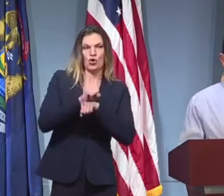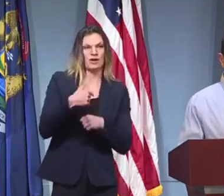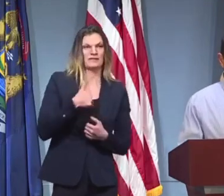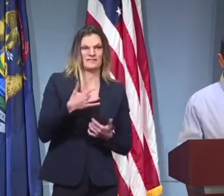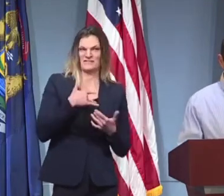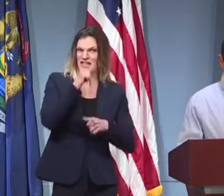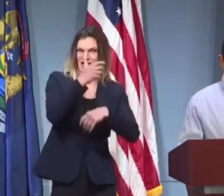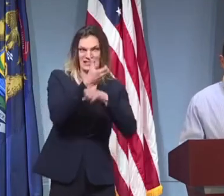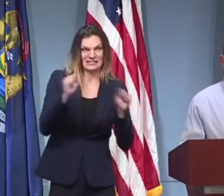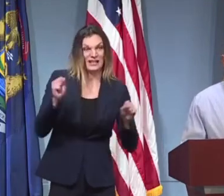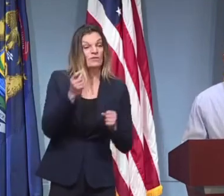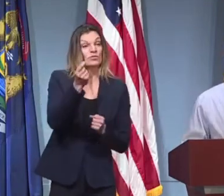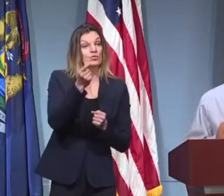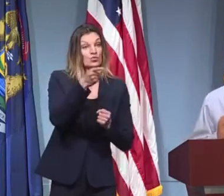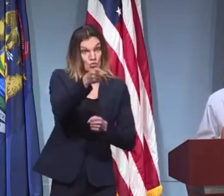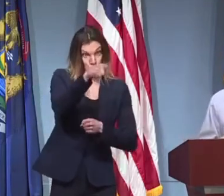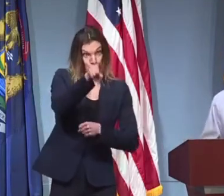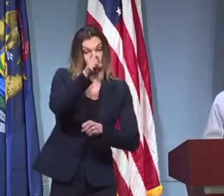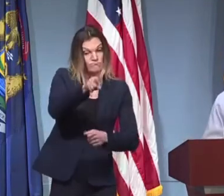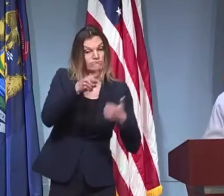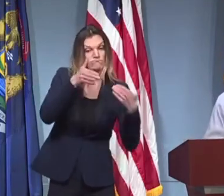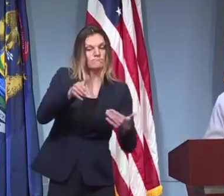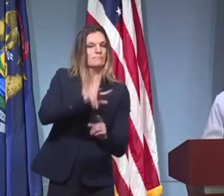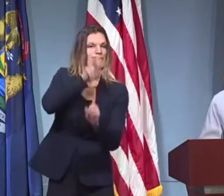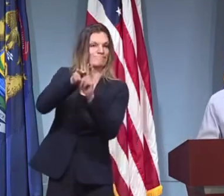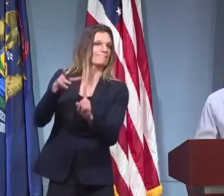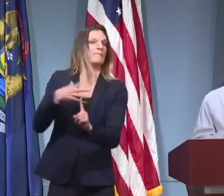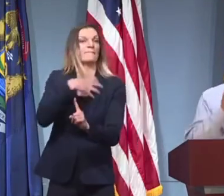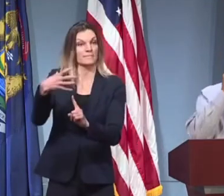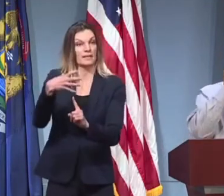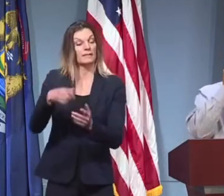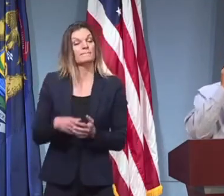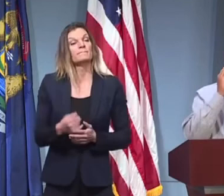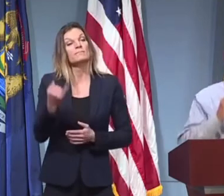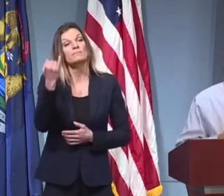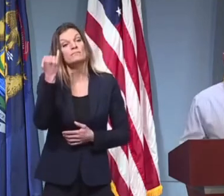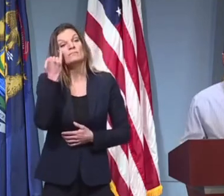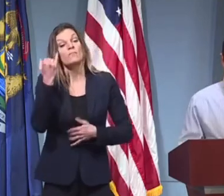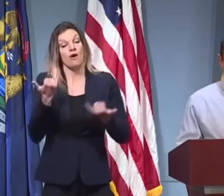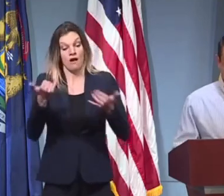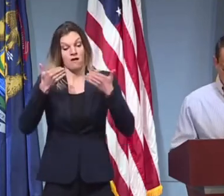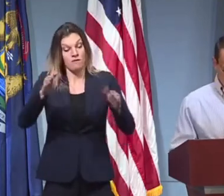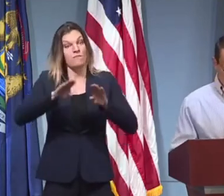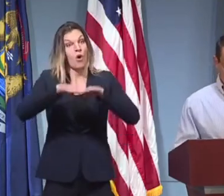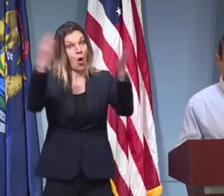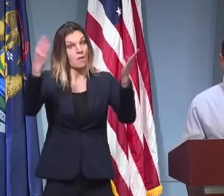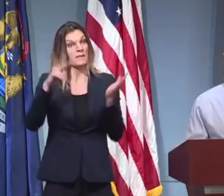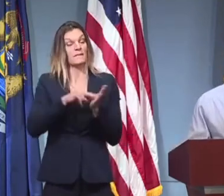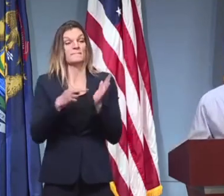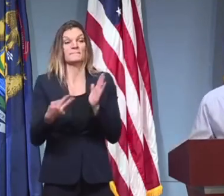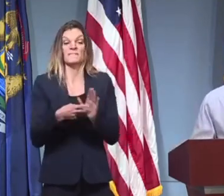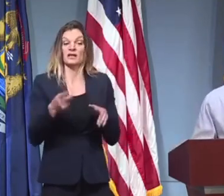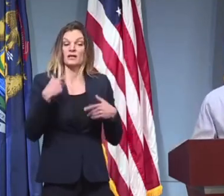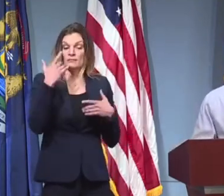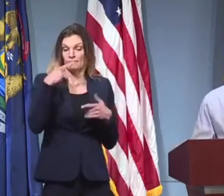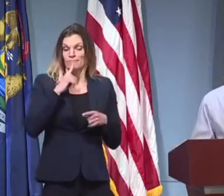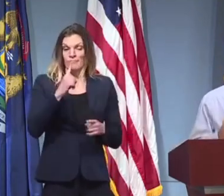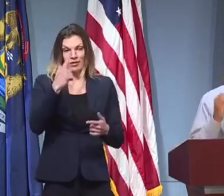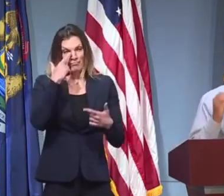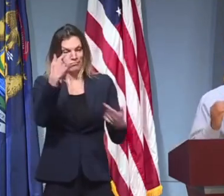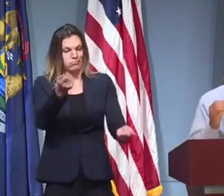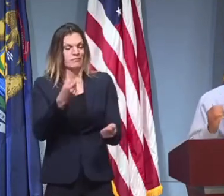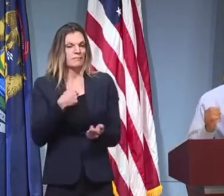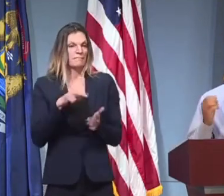with the appropriate agency. Re-engagement is not a return to business pre-COVID. We have a new workplace framework that we